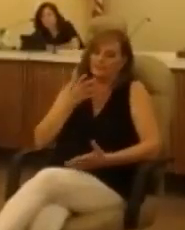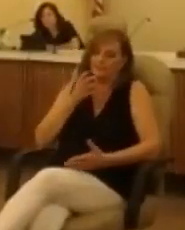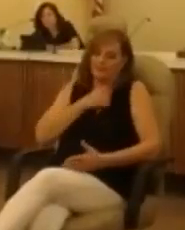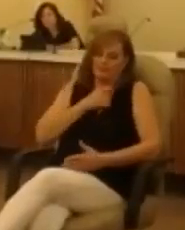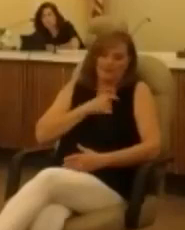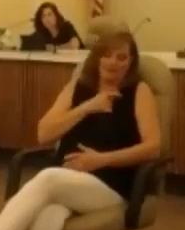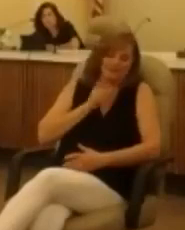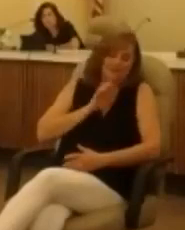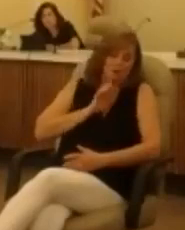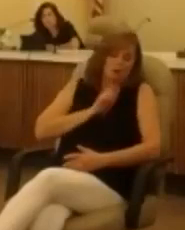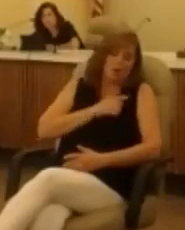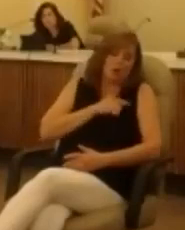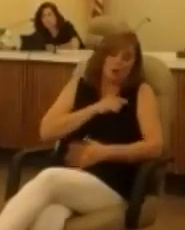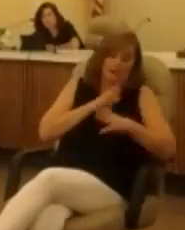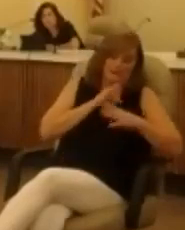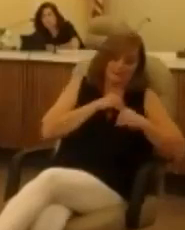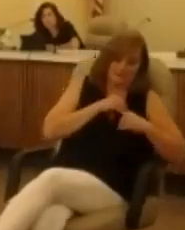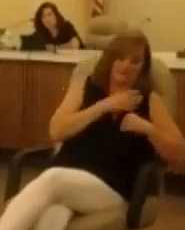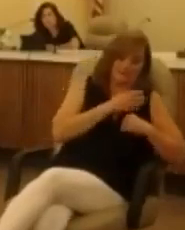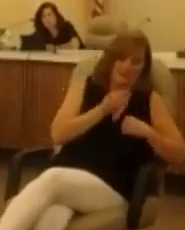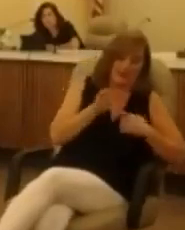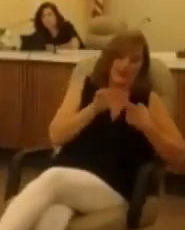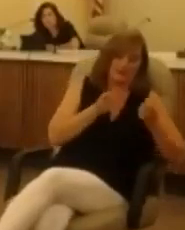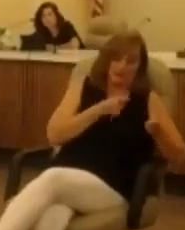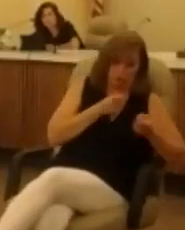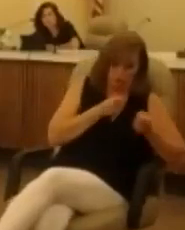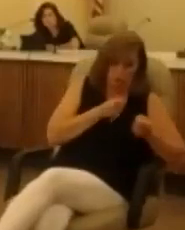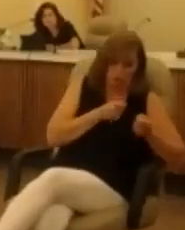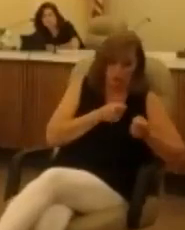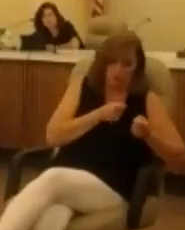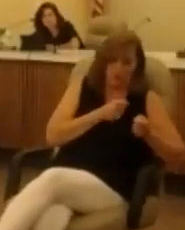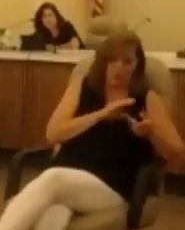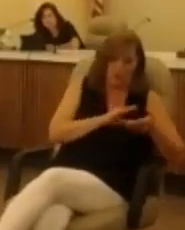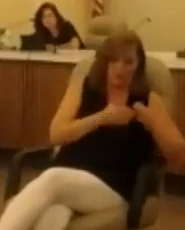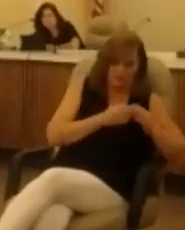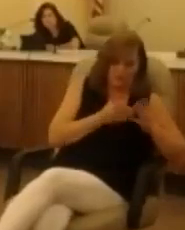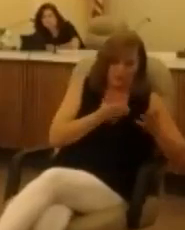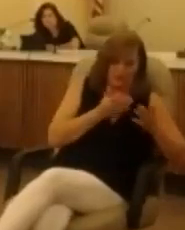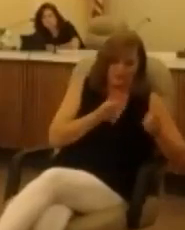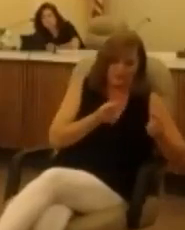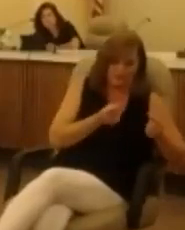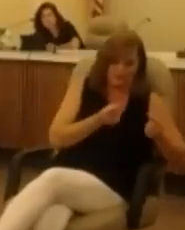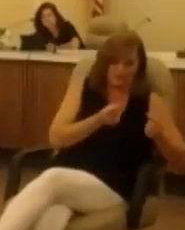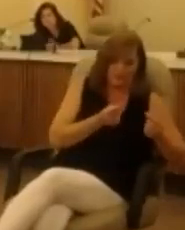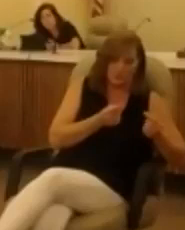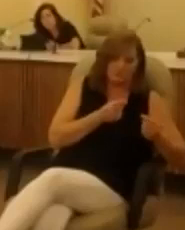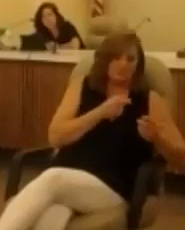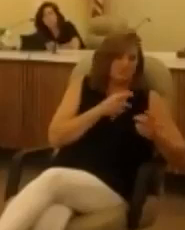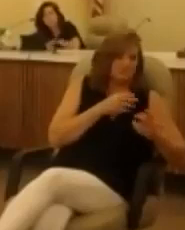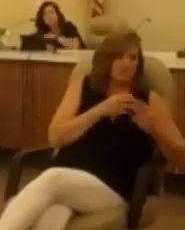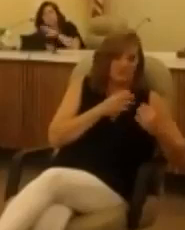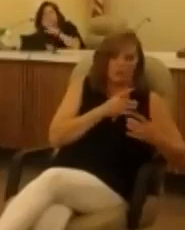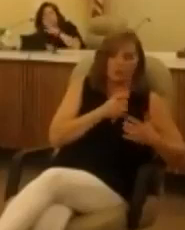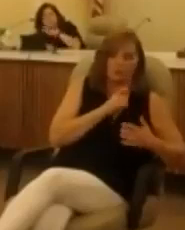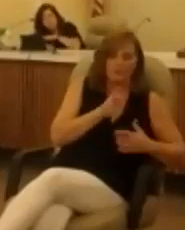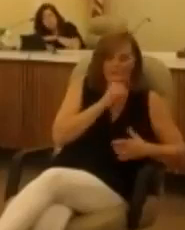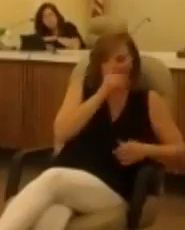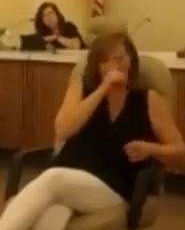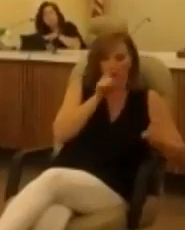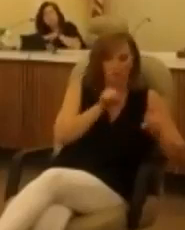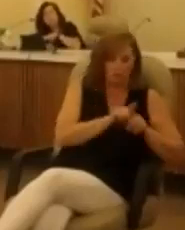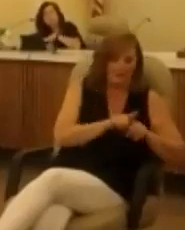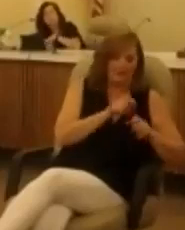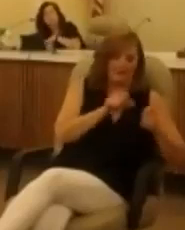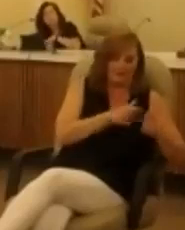take ownership of it and control what the community wants to do with it, even though we're not saying that we're in agreement with everything